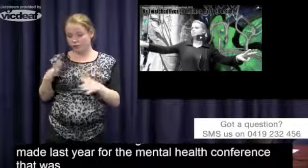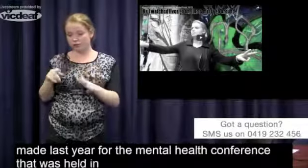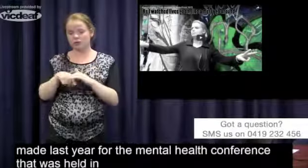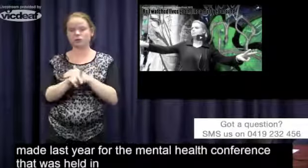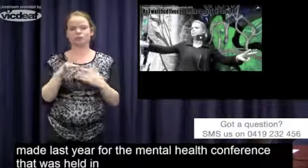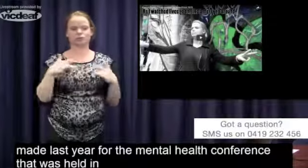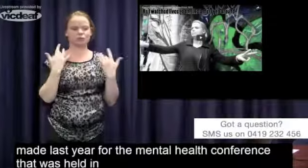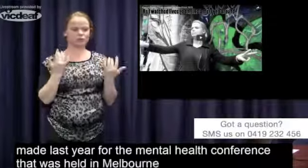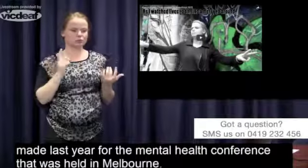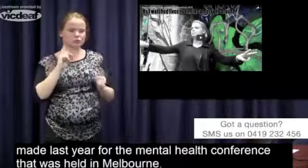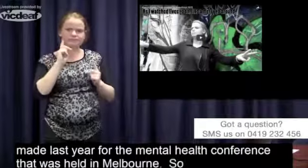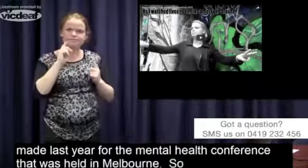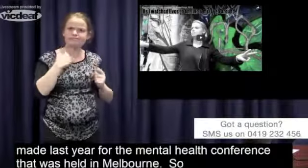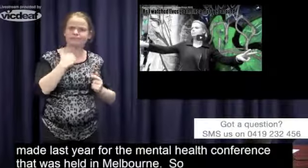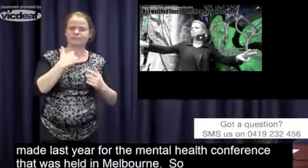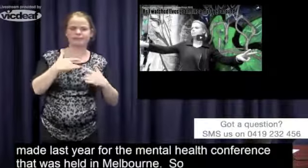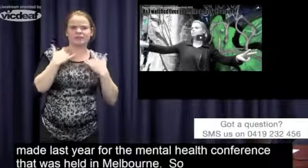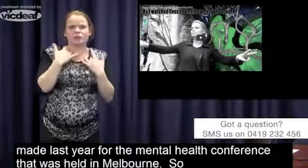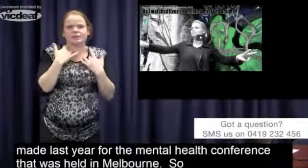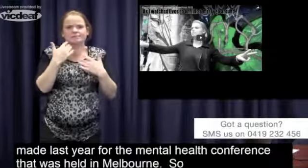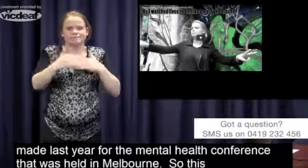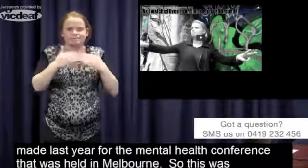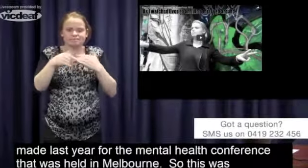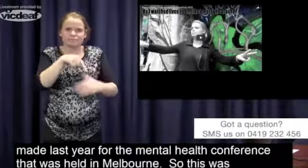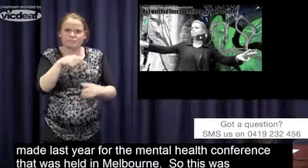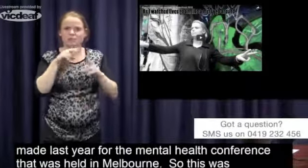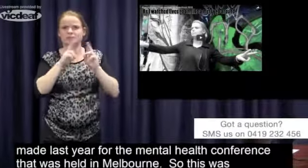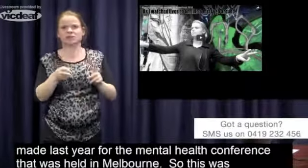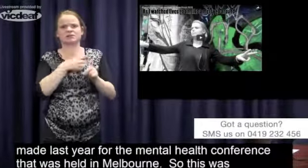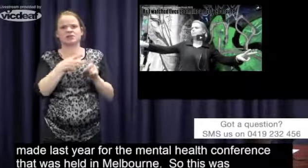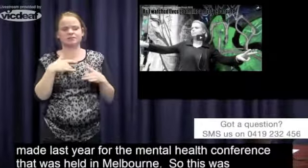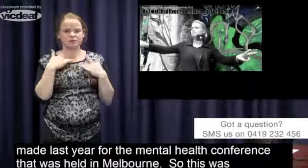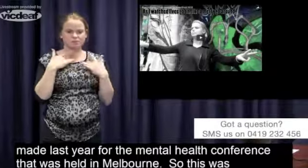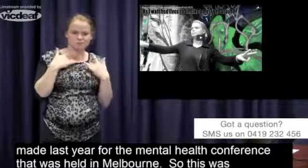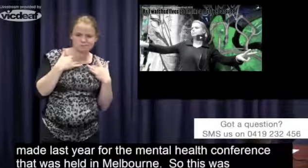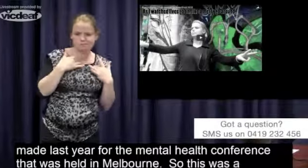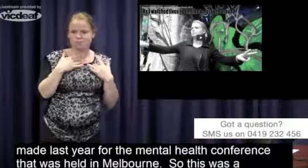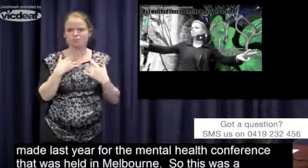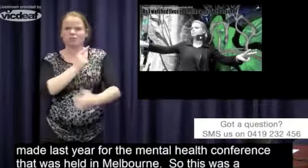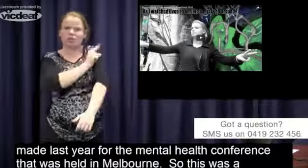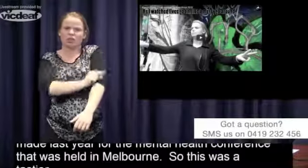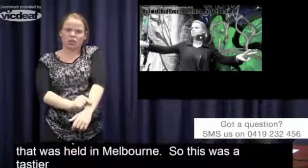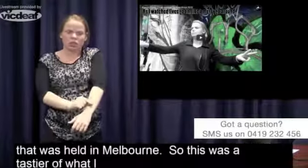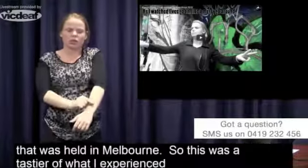this was a taster of what I experienced when I was involved in a domestic violence